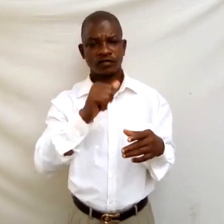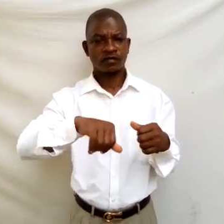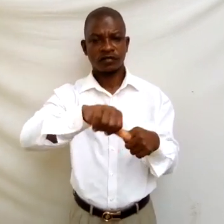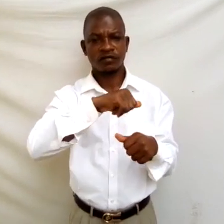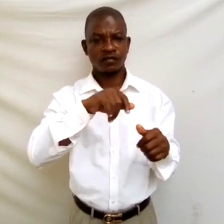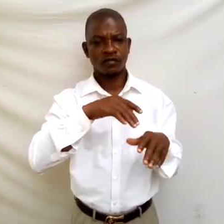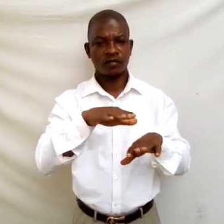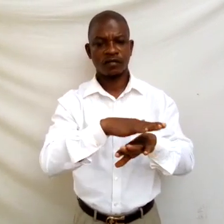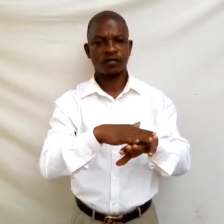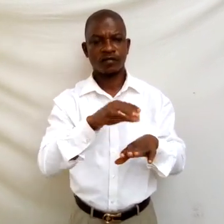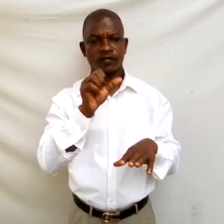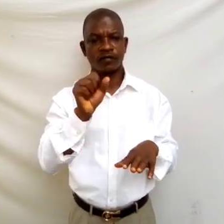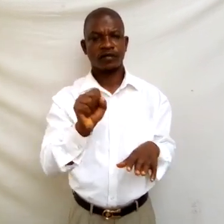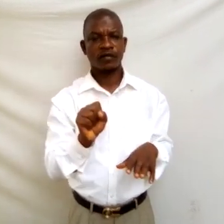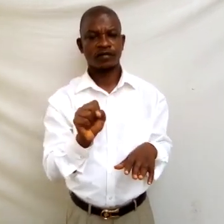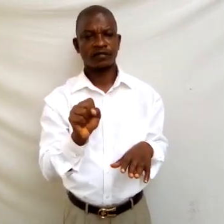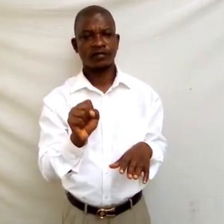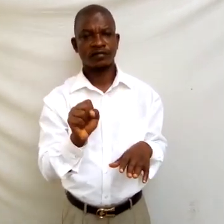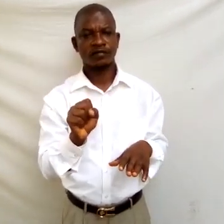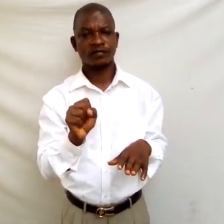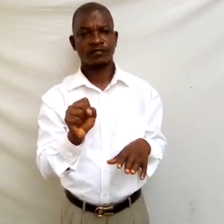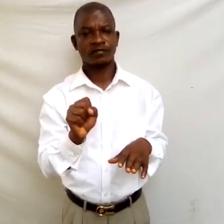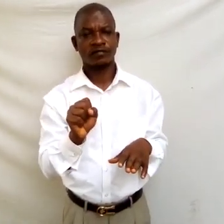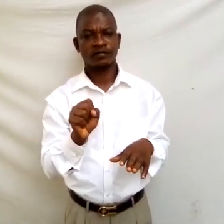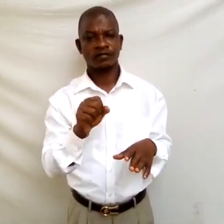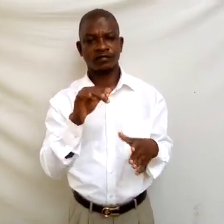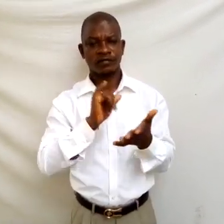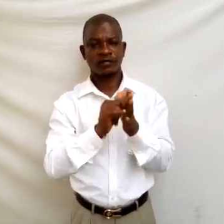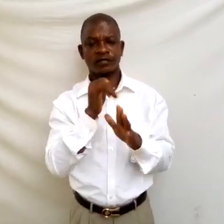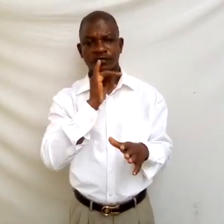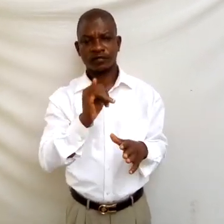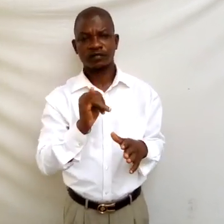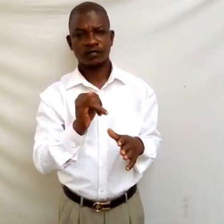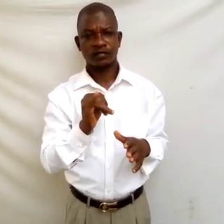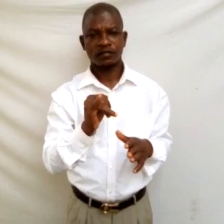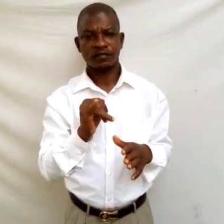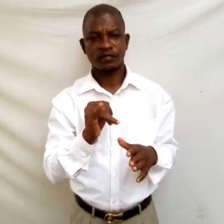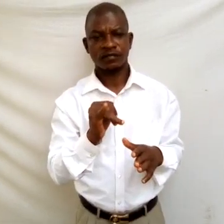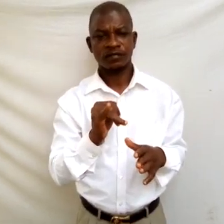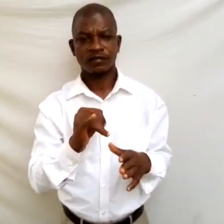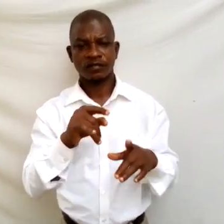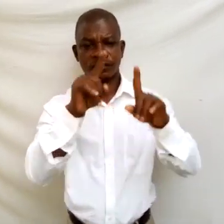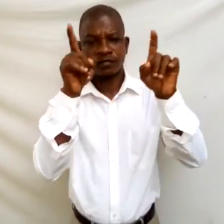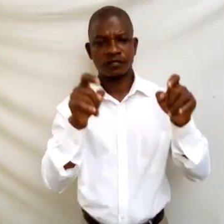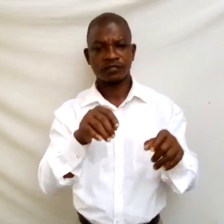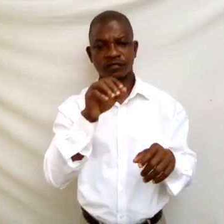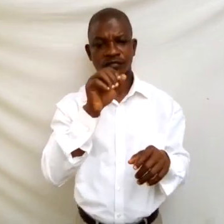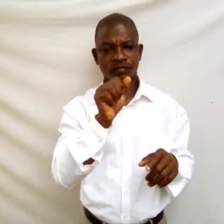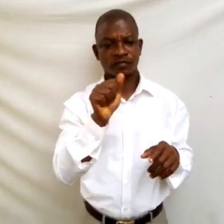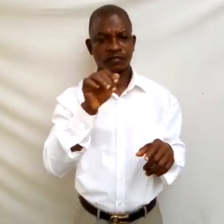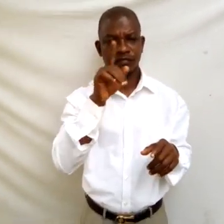over S. That is, bracket A star B bracket